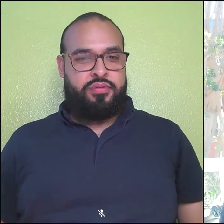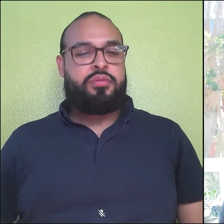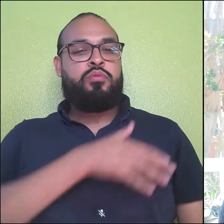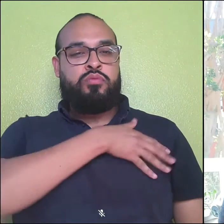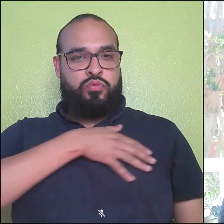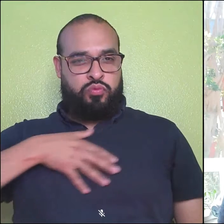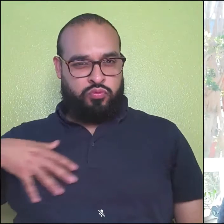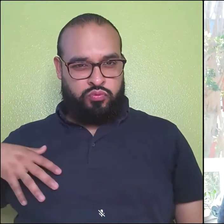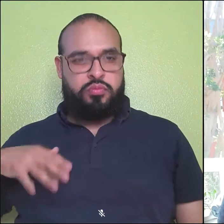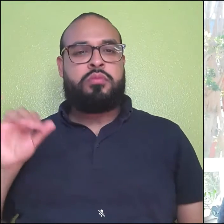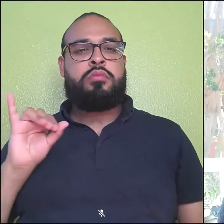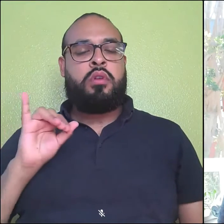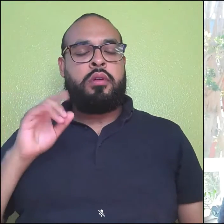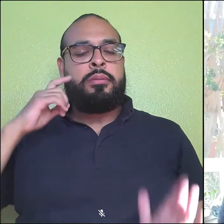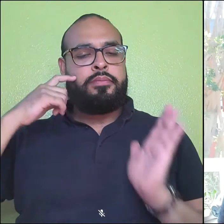torso,